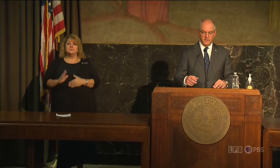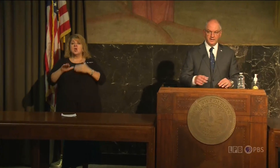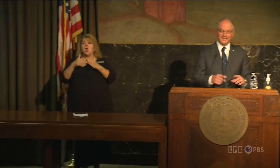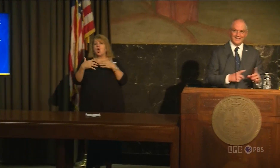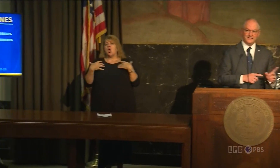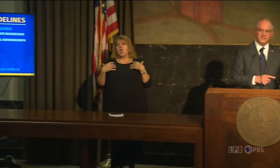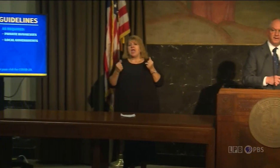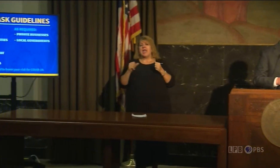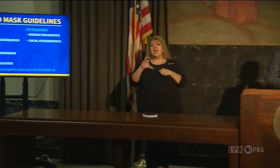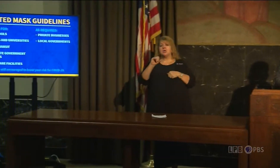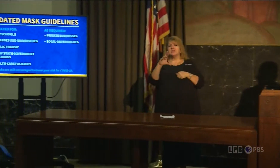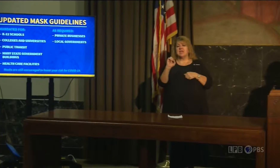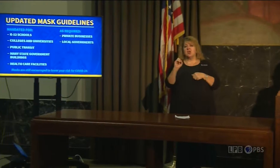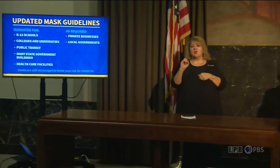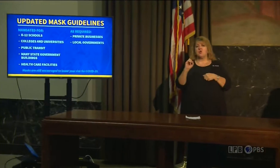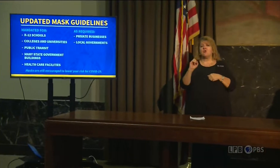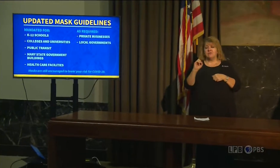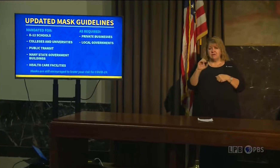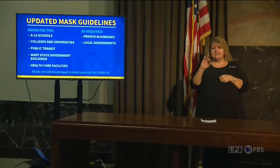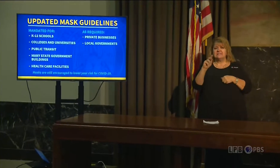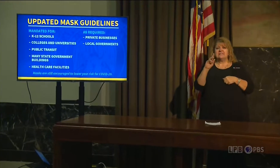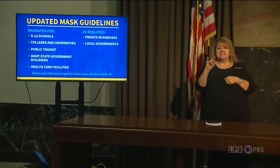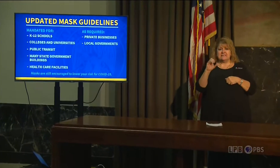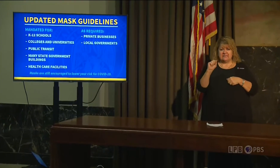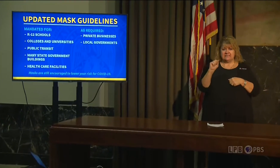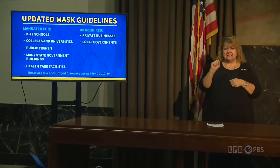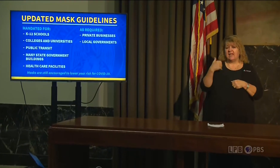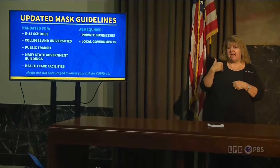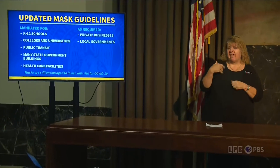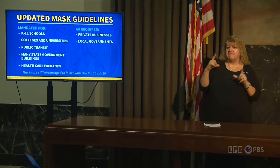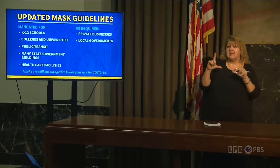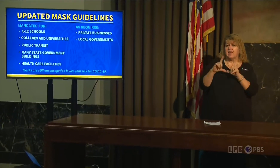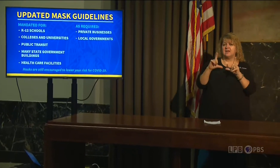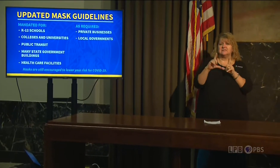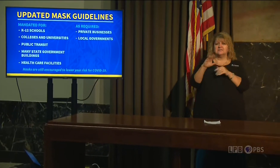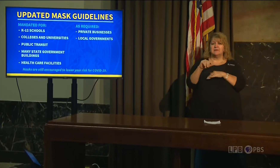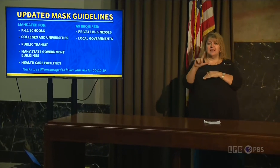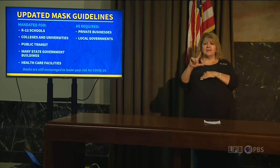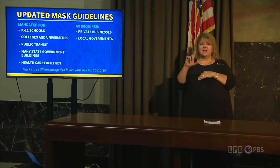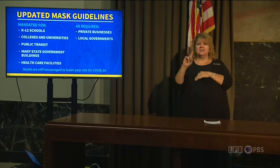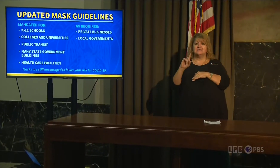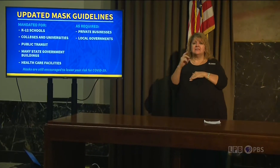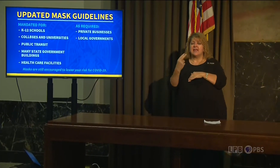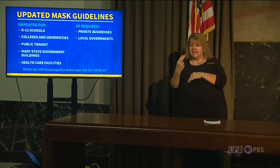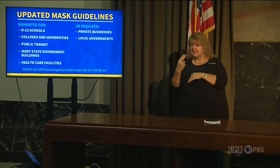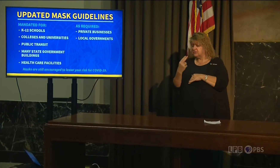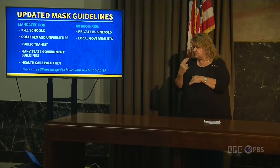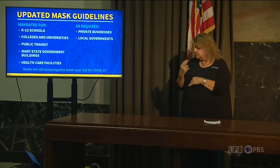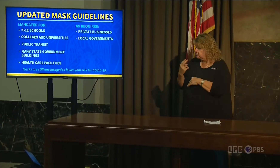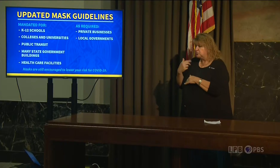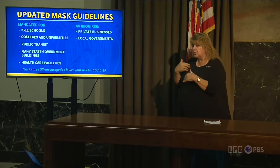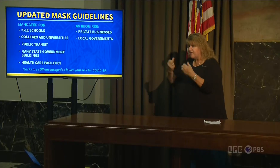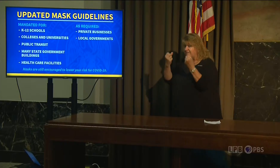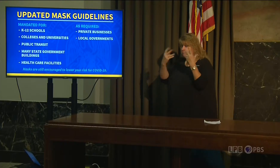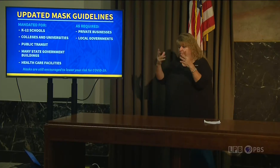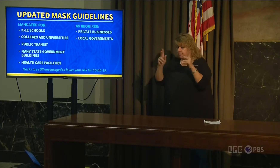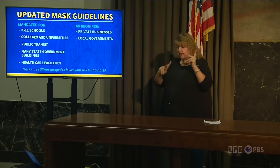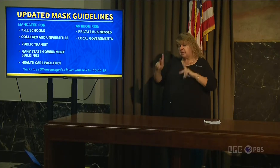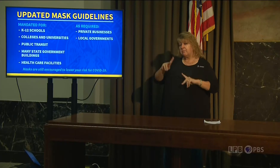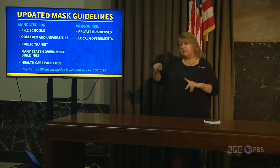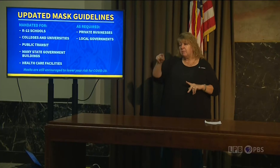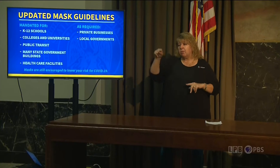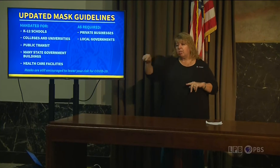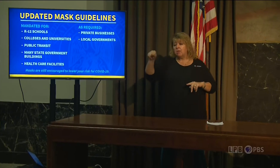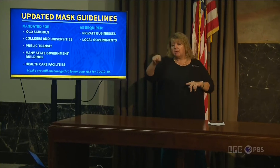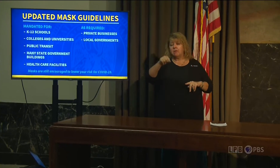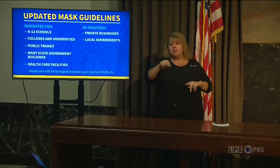healthcare facilities licensed by LDH, because you certainly have a preponderance or a large number of individuals in those settings